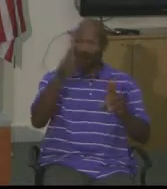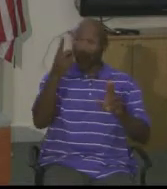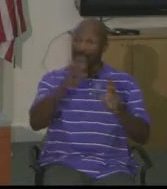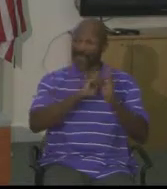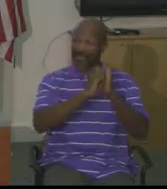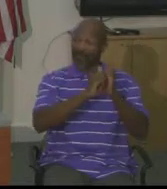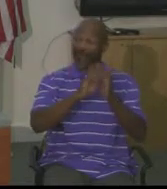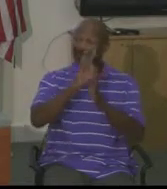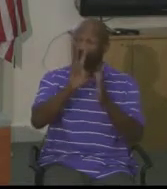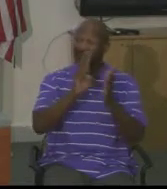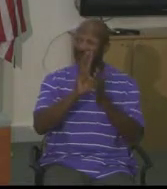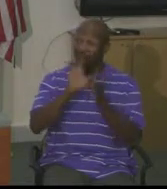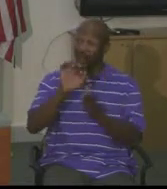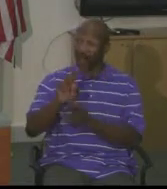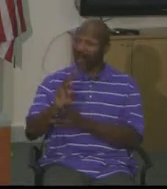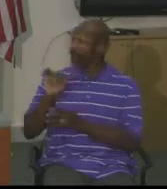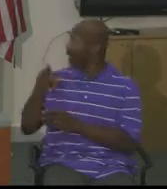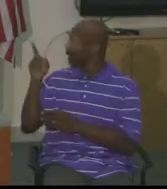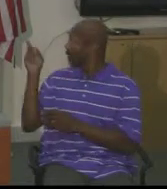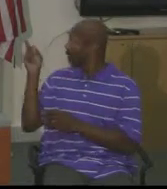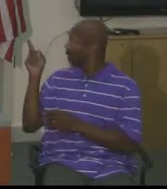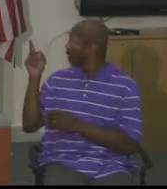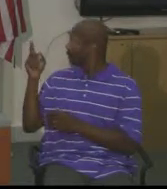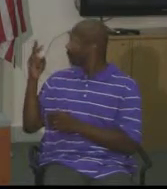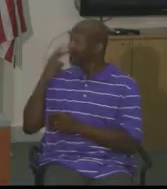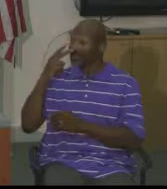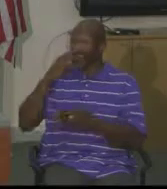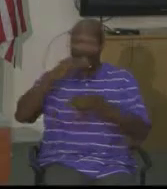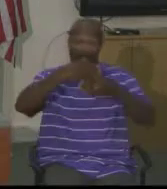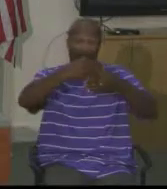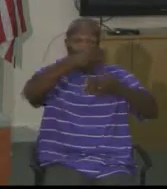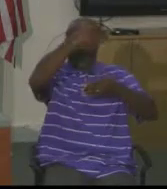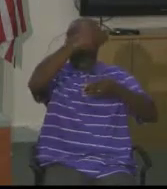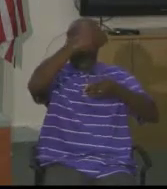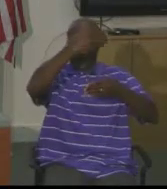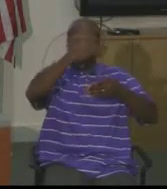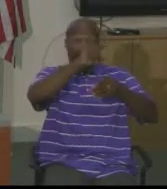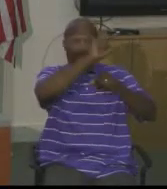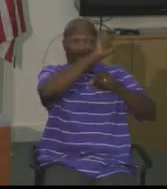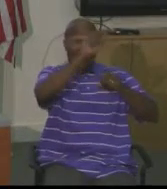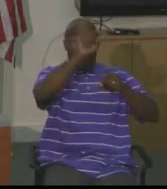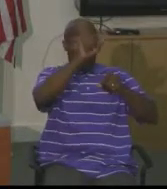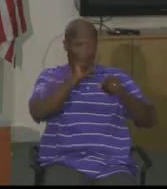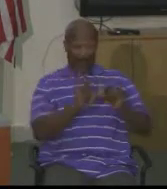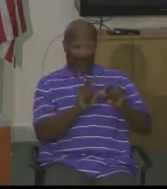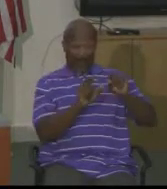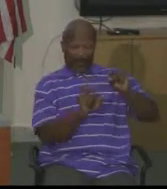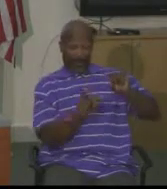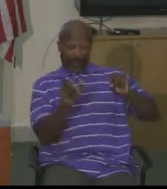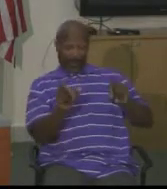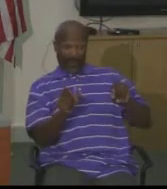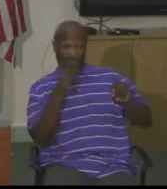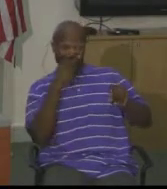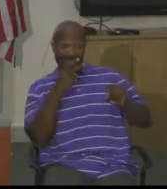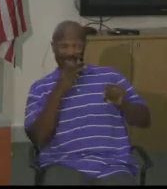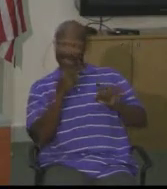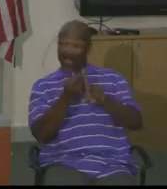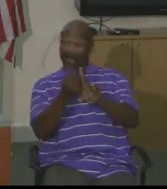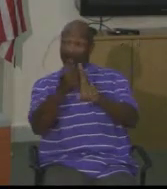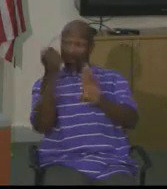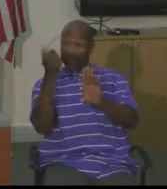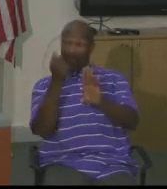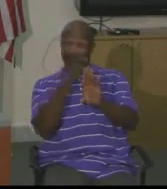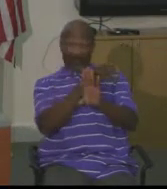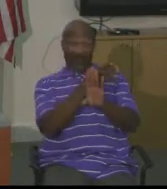video card. When it's in this format, it's designed to go into an ISO slot. If you took the bracket off and moved the